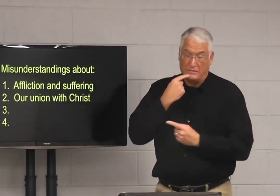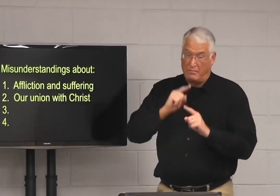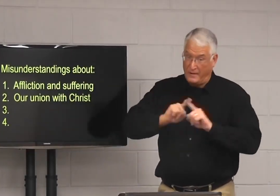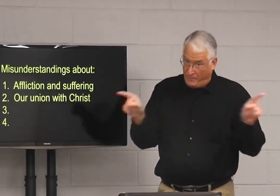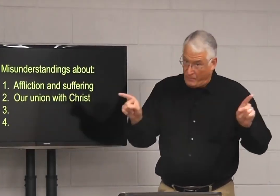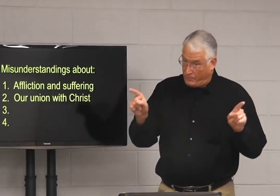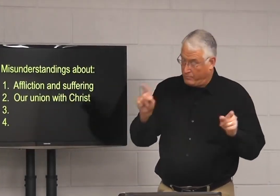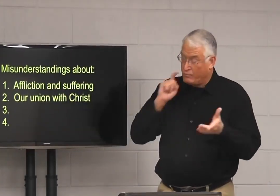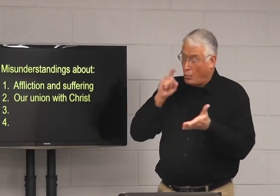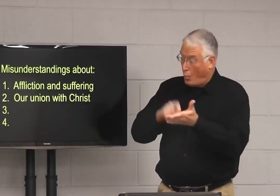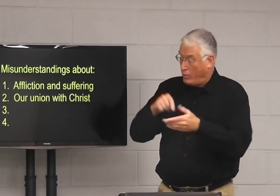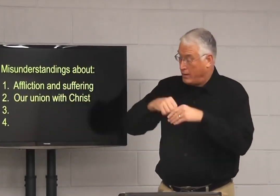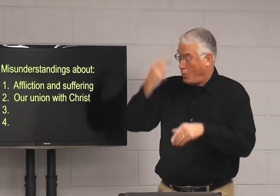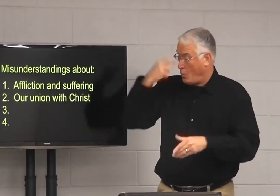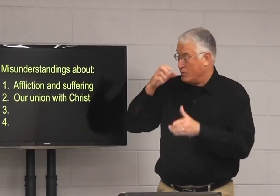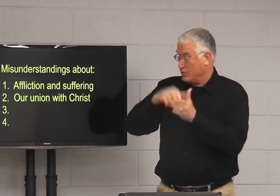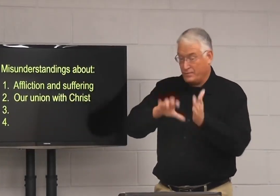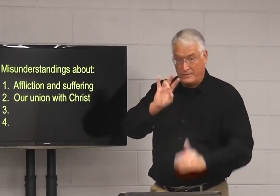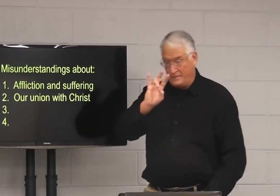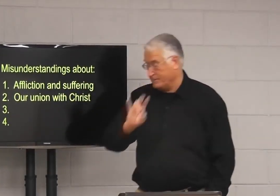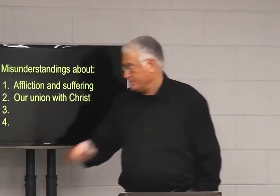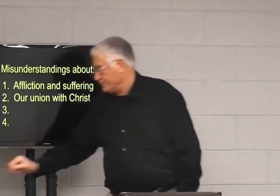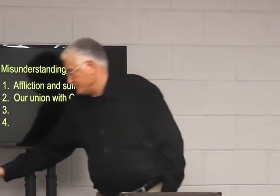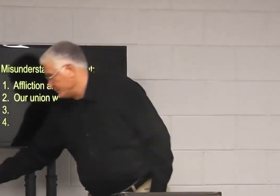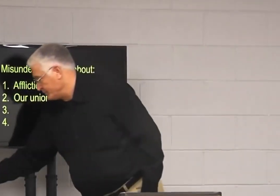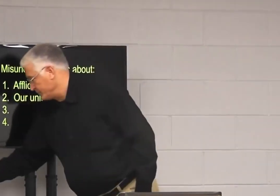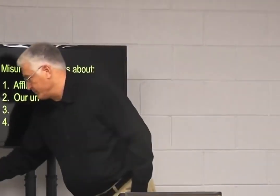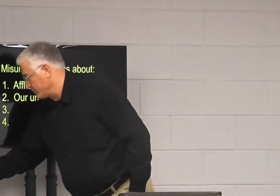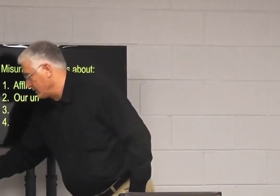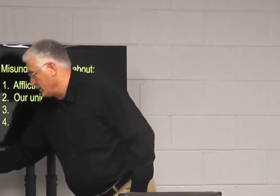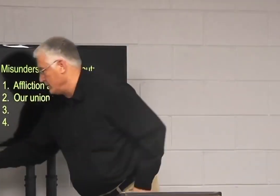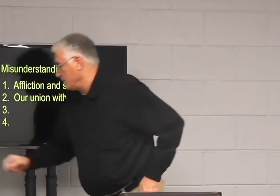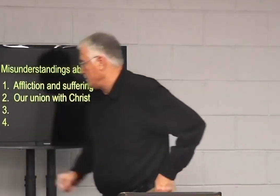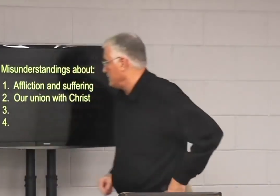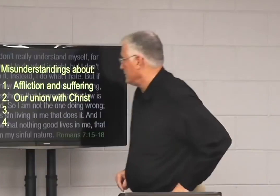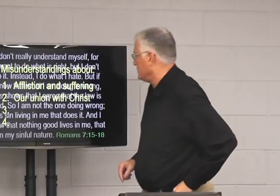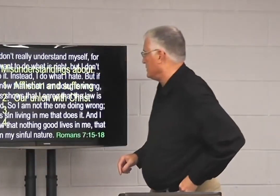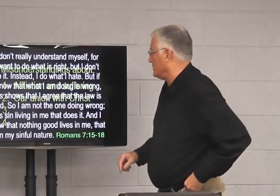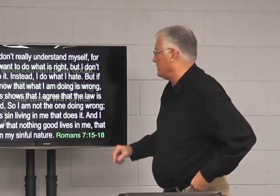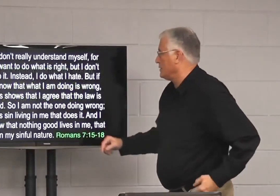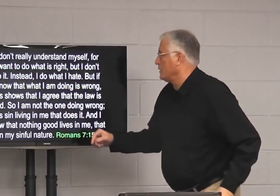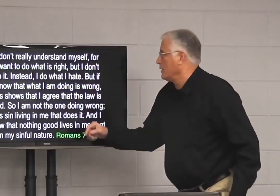hypocritical. It says, but Paul said something different in Romans chapter 7.